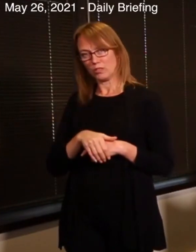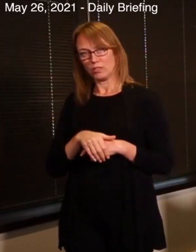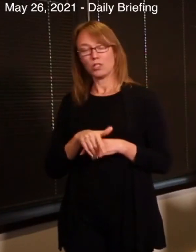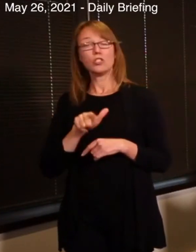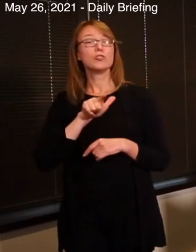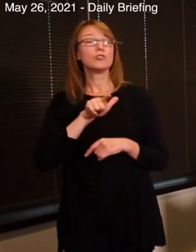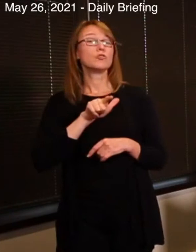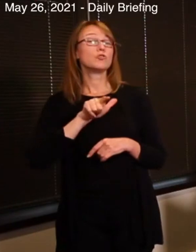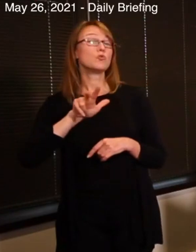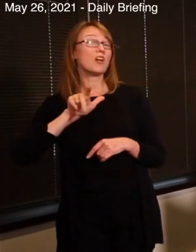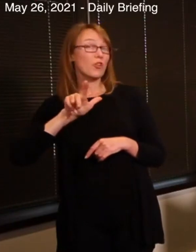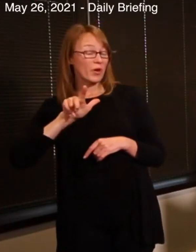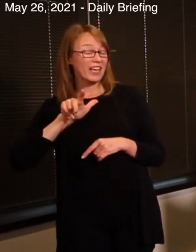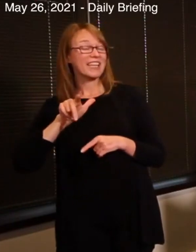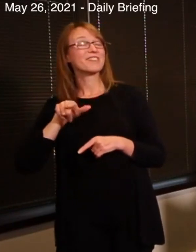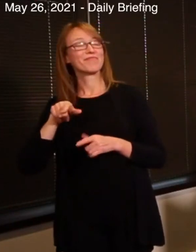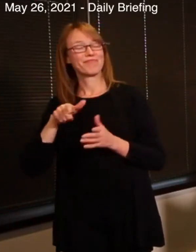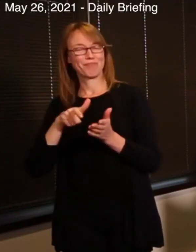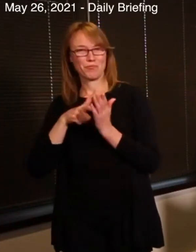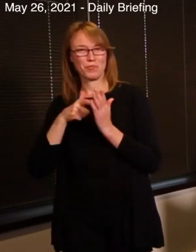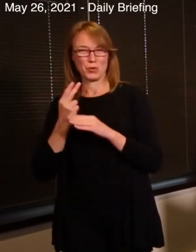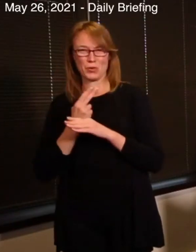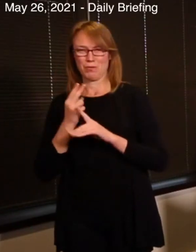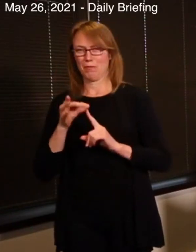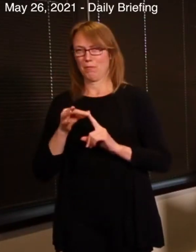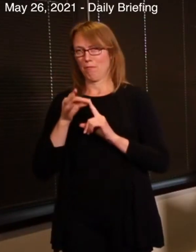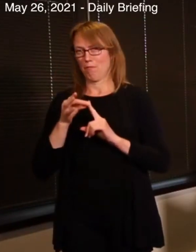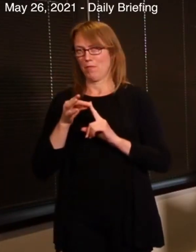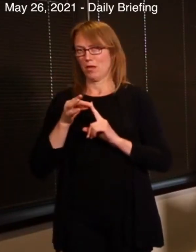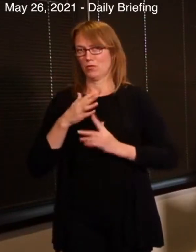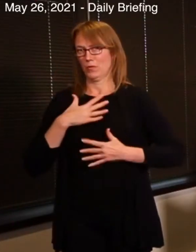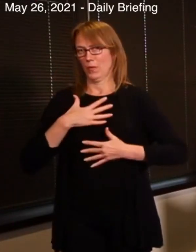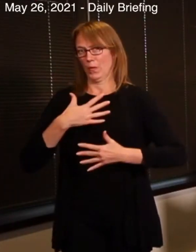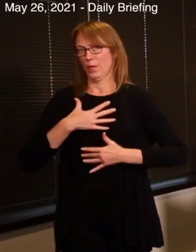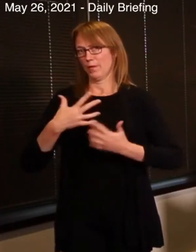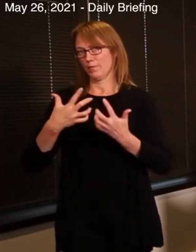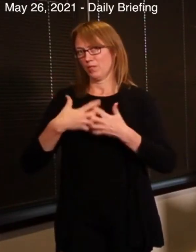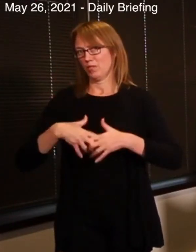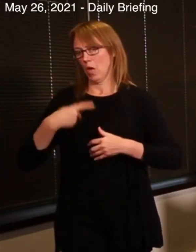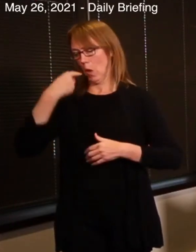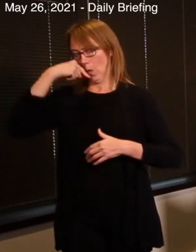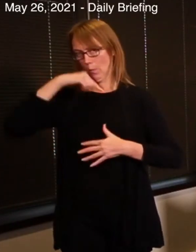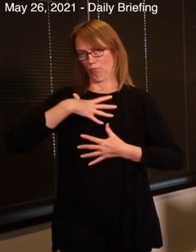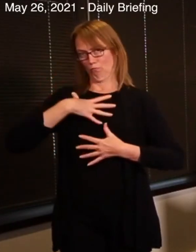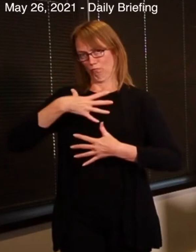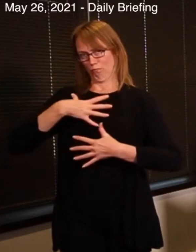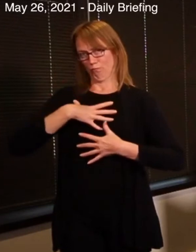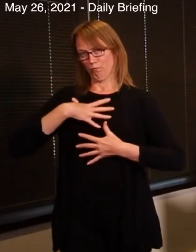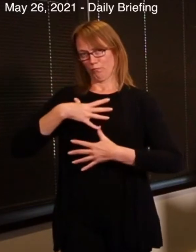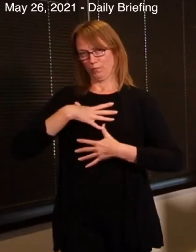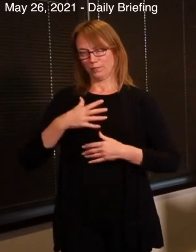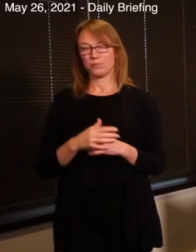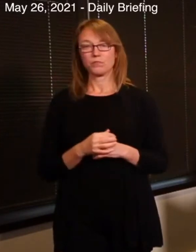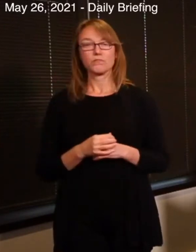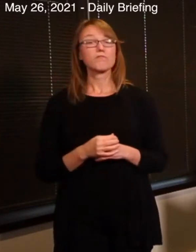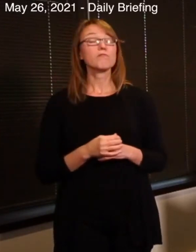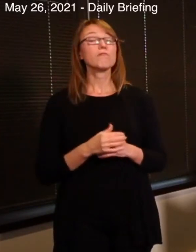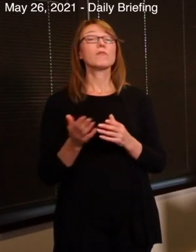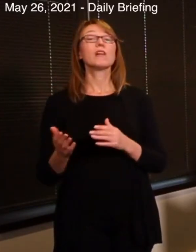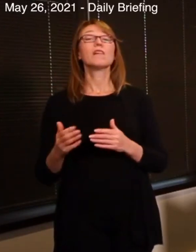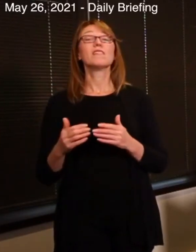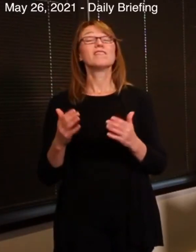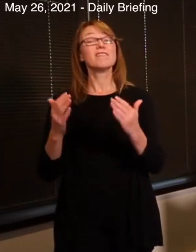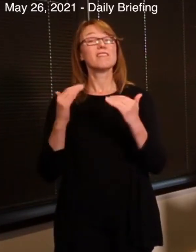23 confirmed COVID patients on ventilators. Now turning to our suspected COVID numbers, we